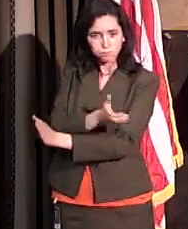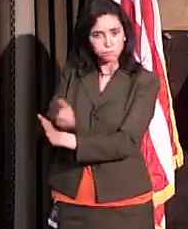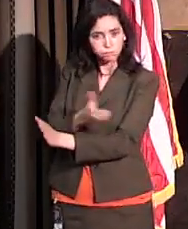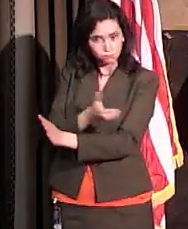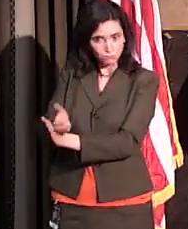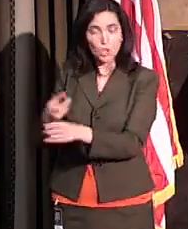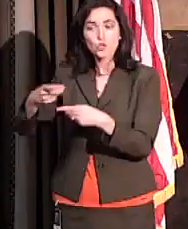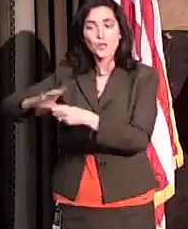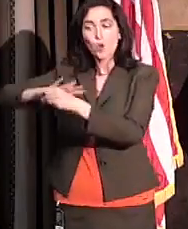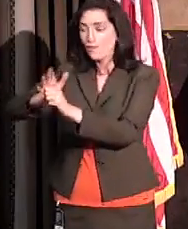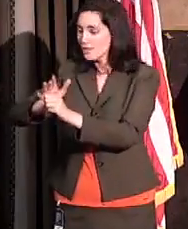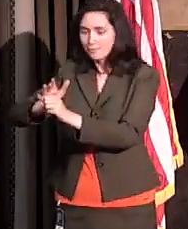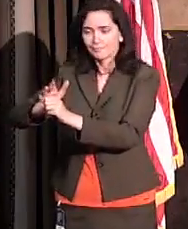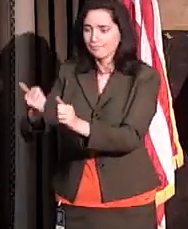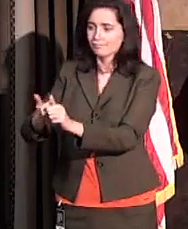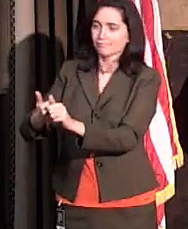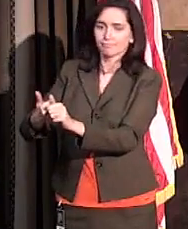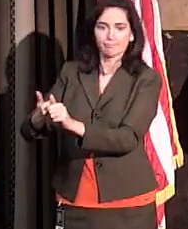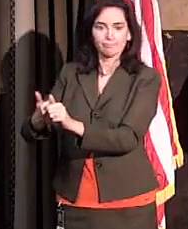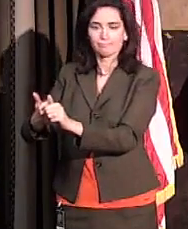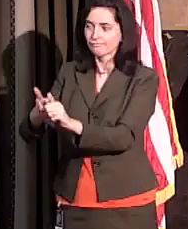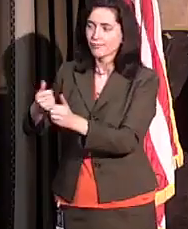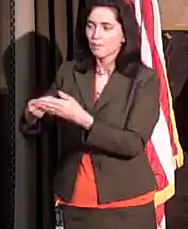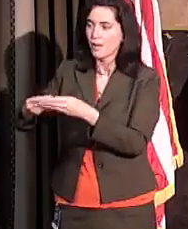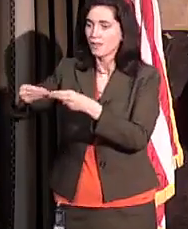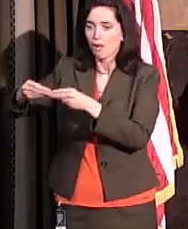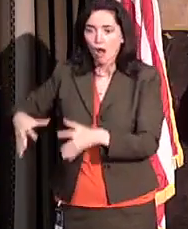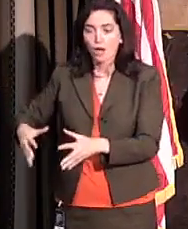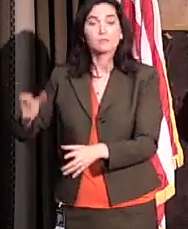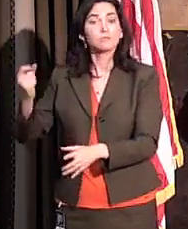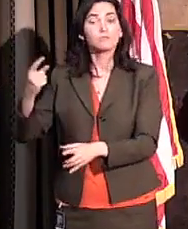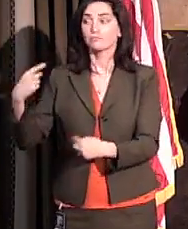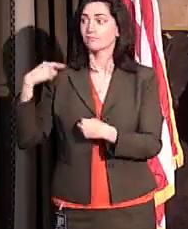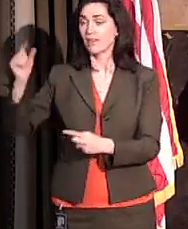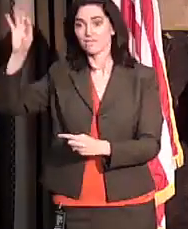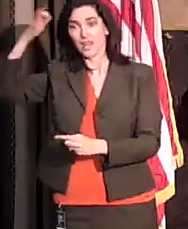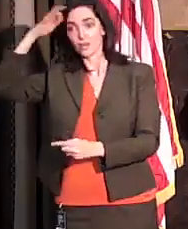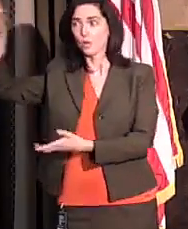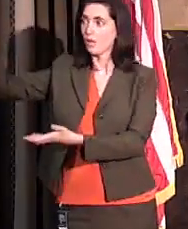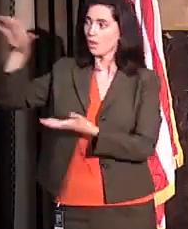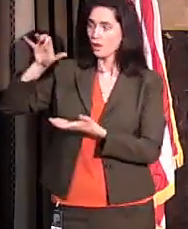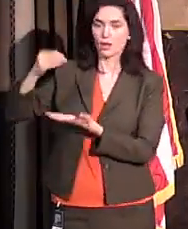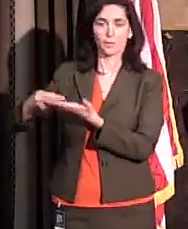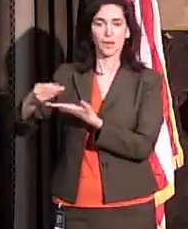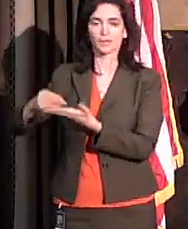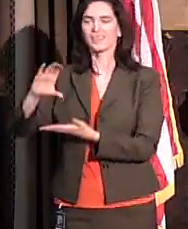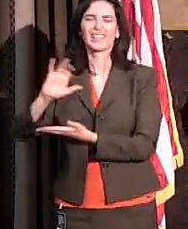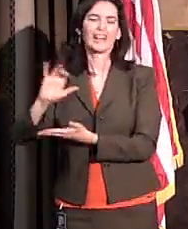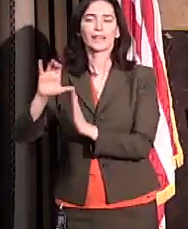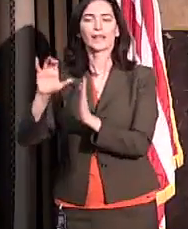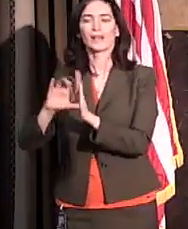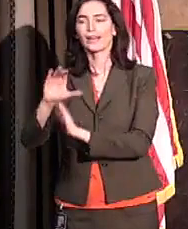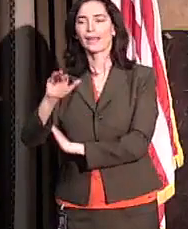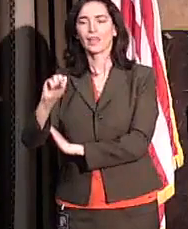eligible for previous stimulus funds like the CARES Act. And it would be our